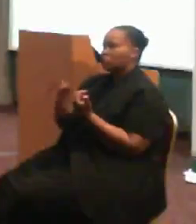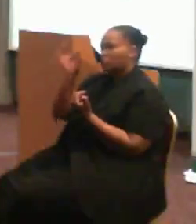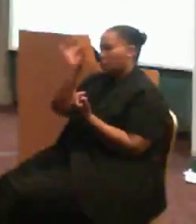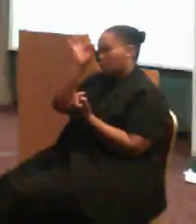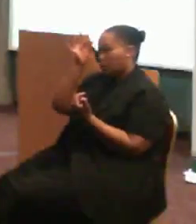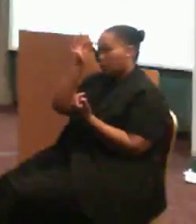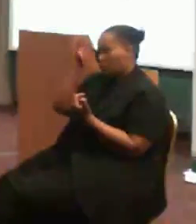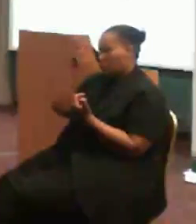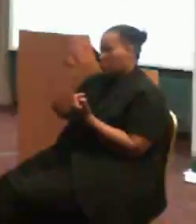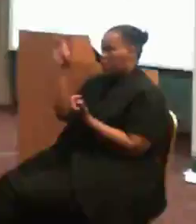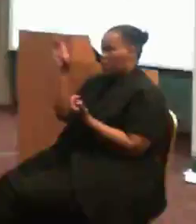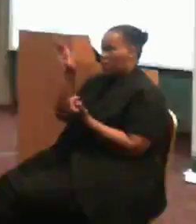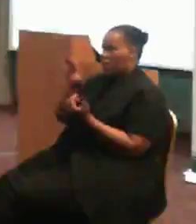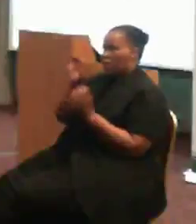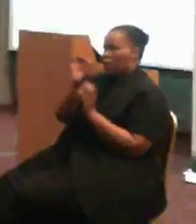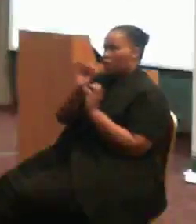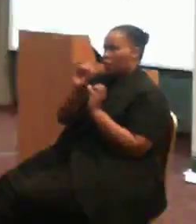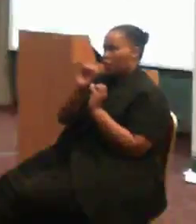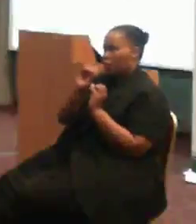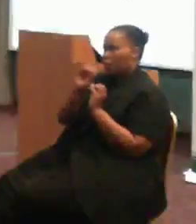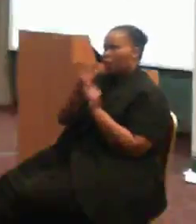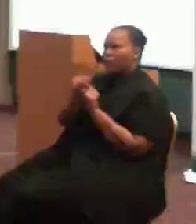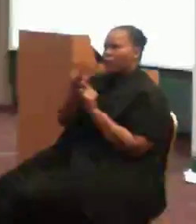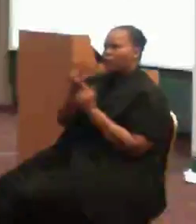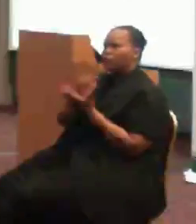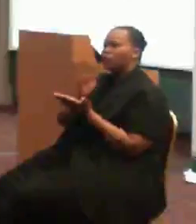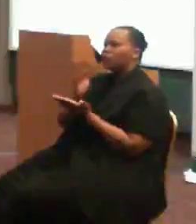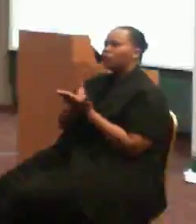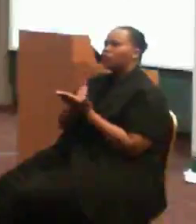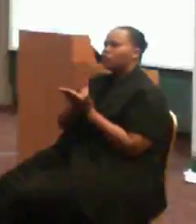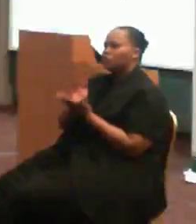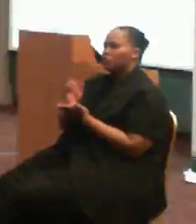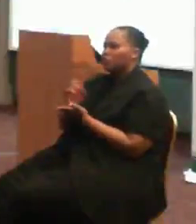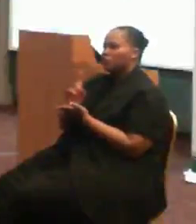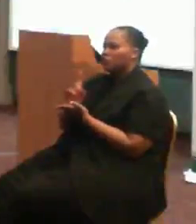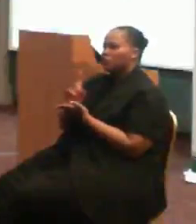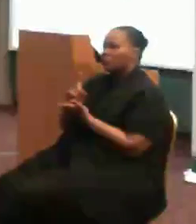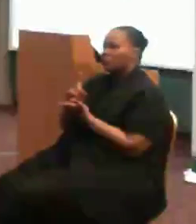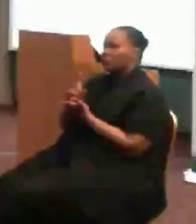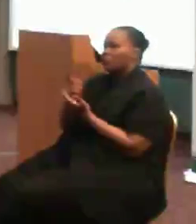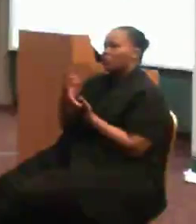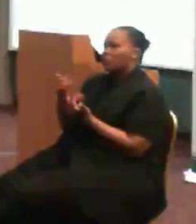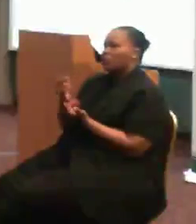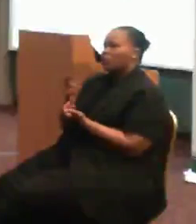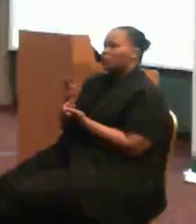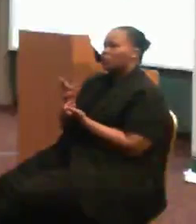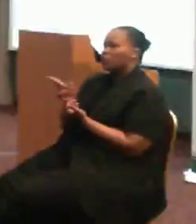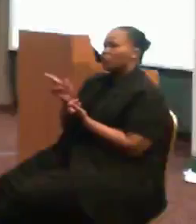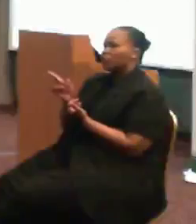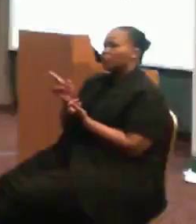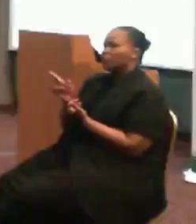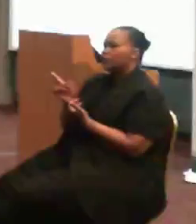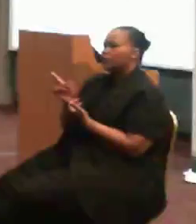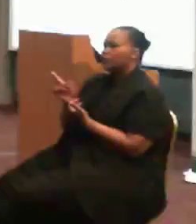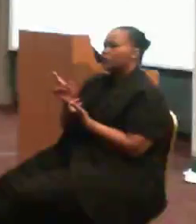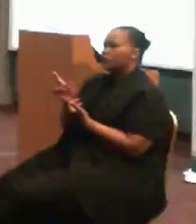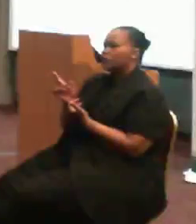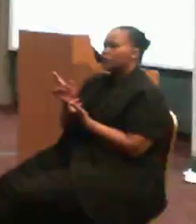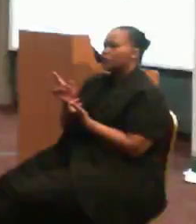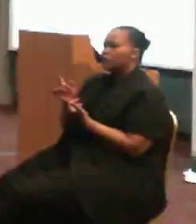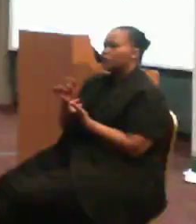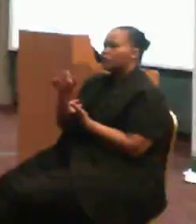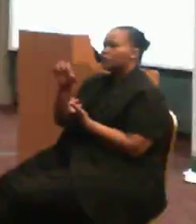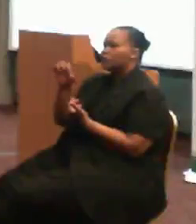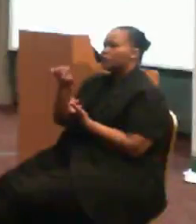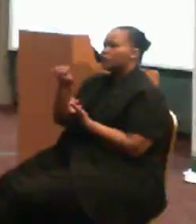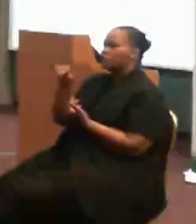you guarantees. So it's almost like giving you almost a quasi-equity, which is supposed to pay